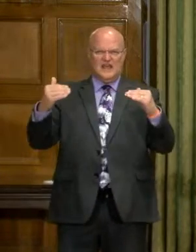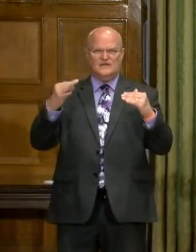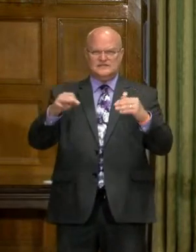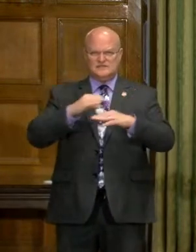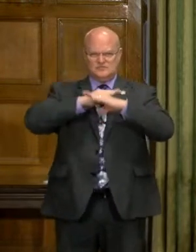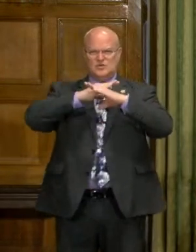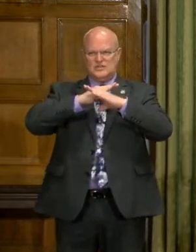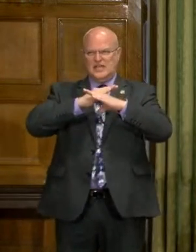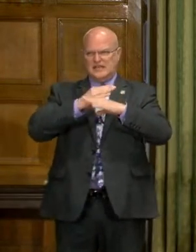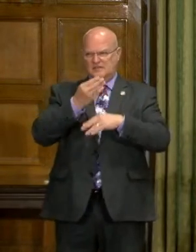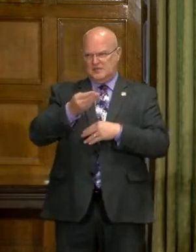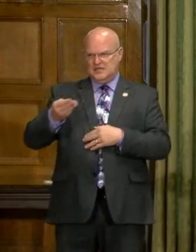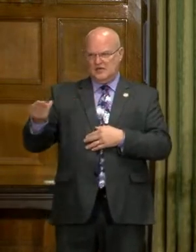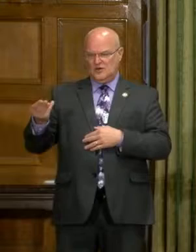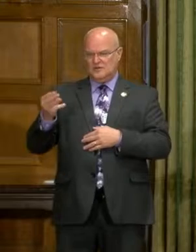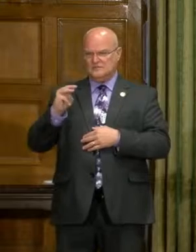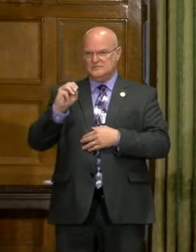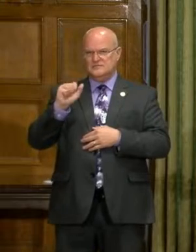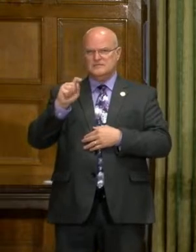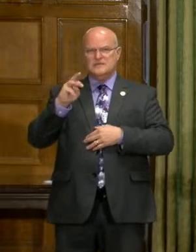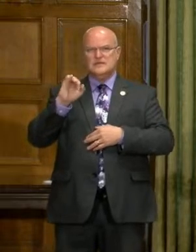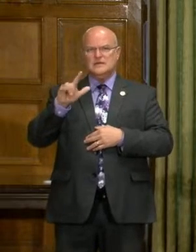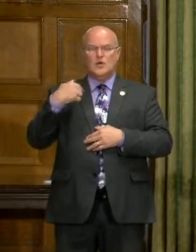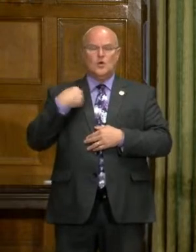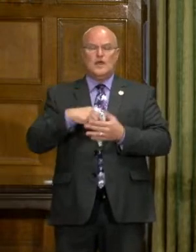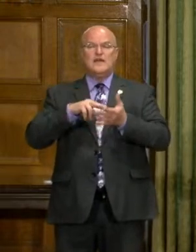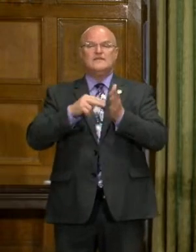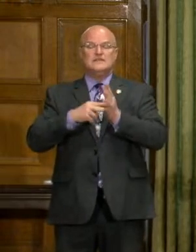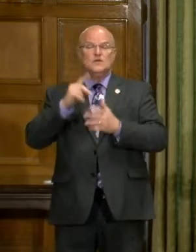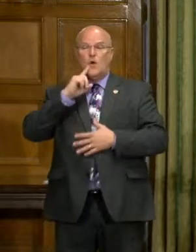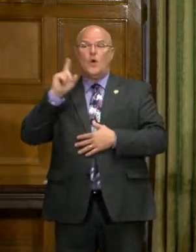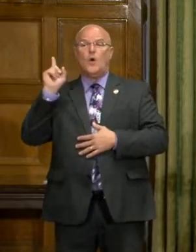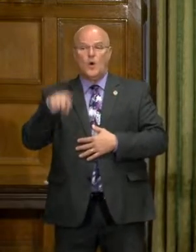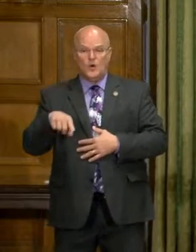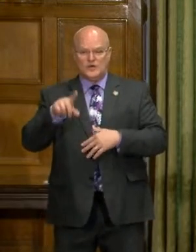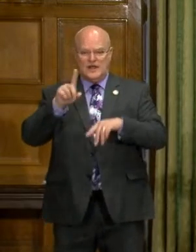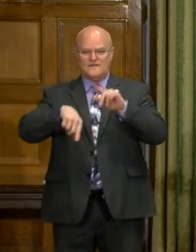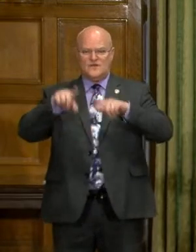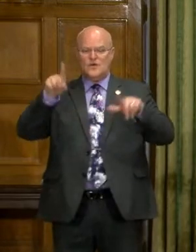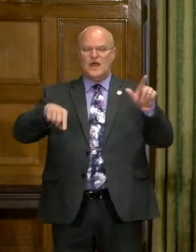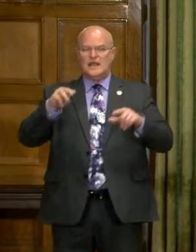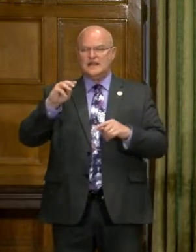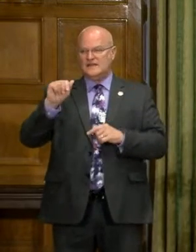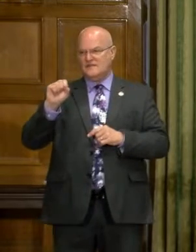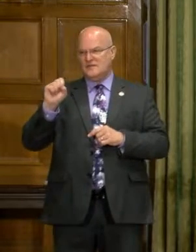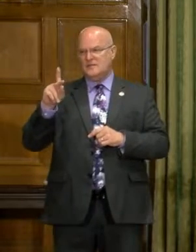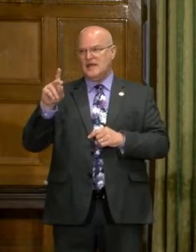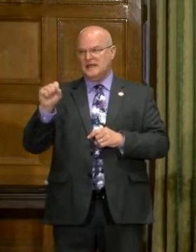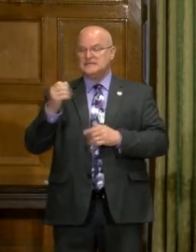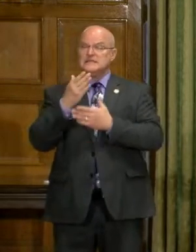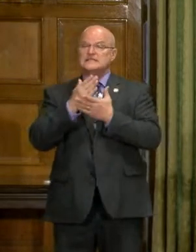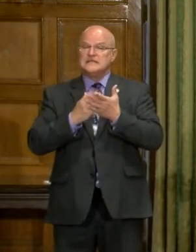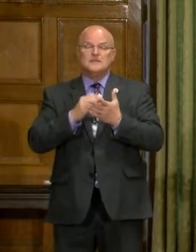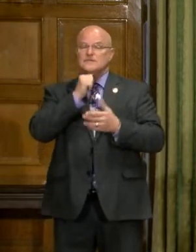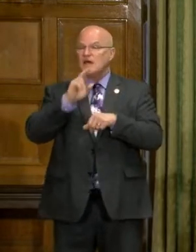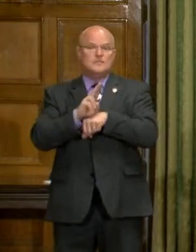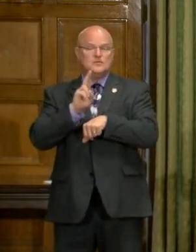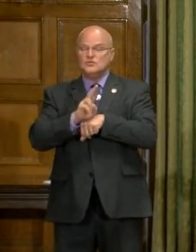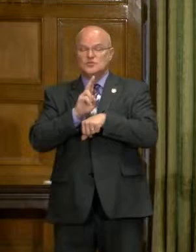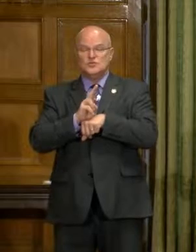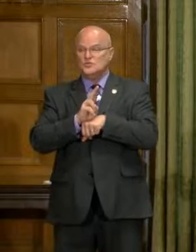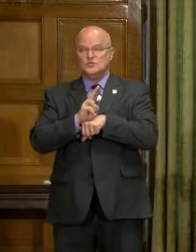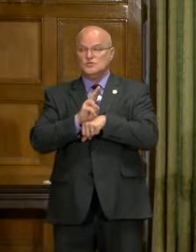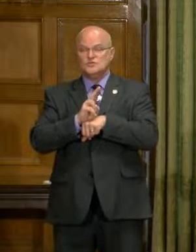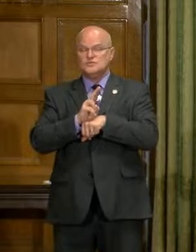levels of protective material, and so we have intentionally ordered a variety of masks. Some of them will not be used